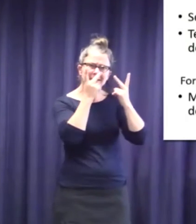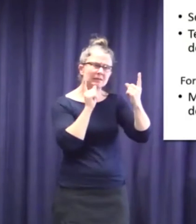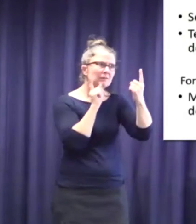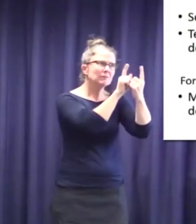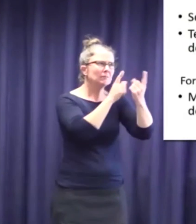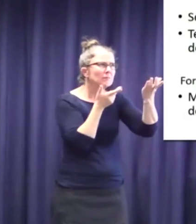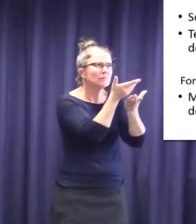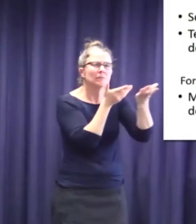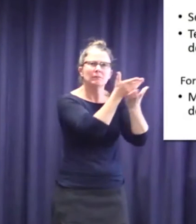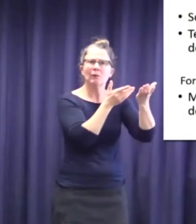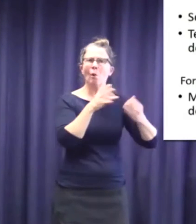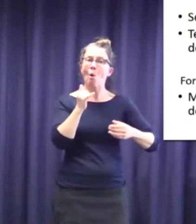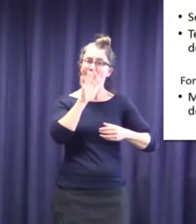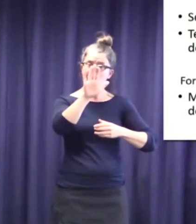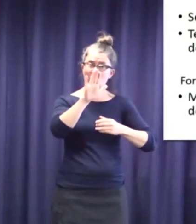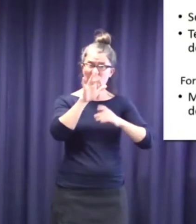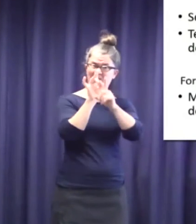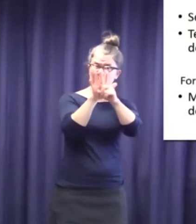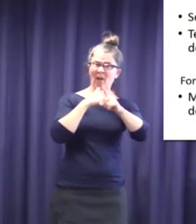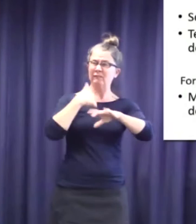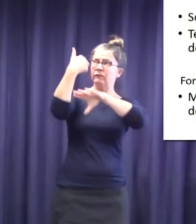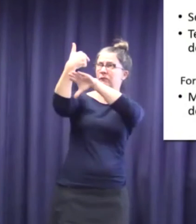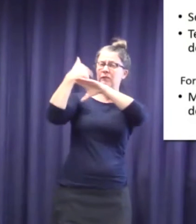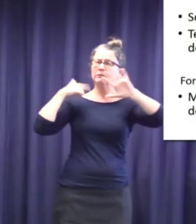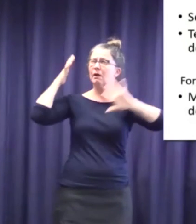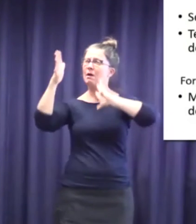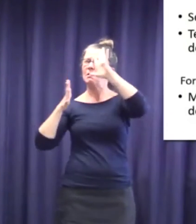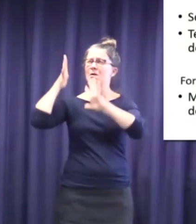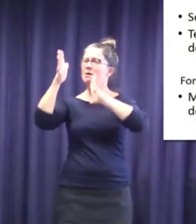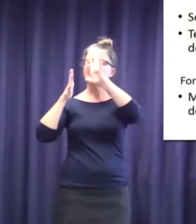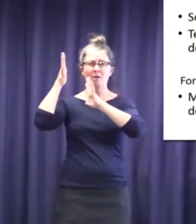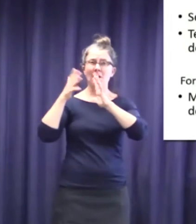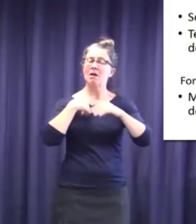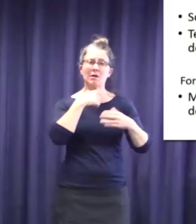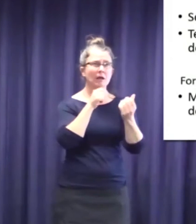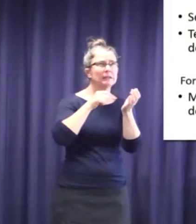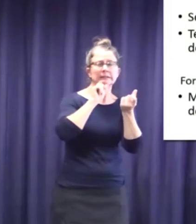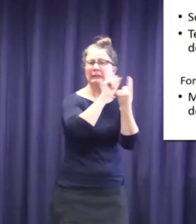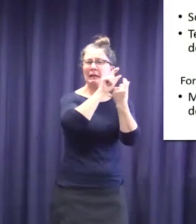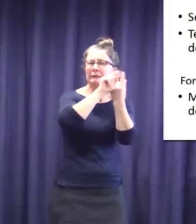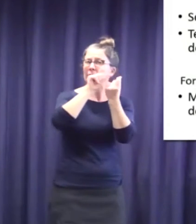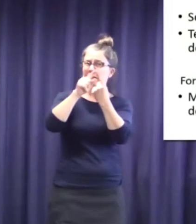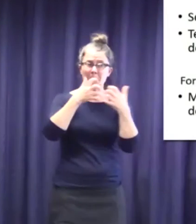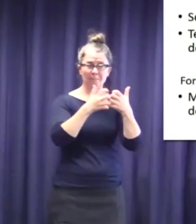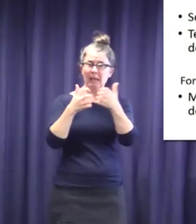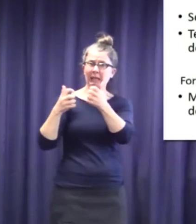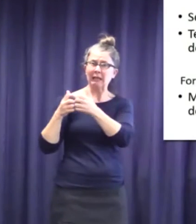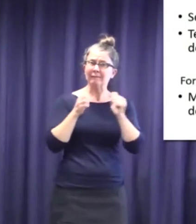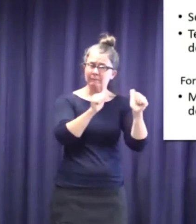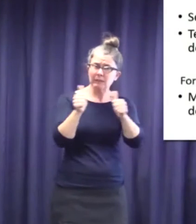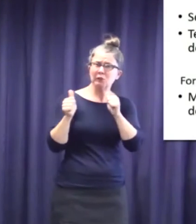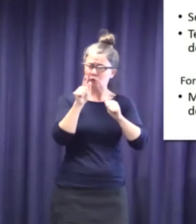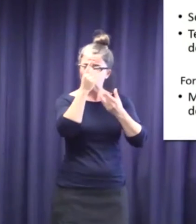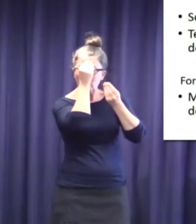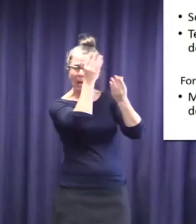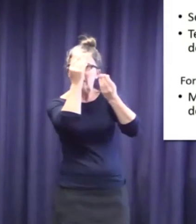or send Auslan videos into the NDIS, the NDIA, DSS, as many of you have already done, and tell